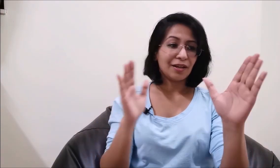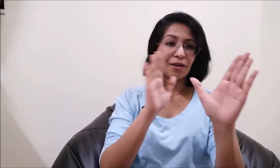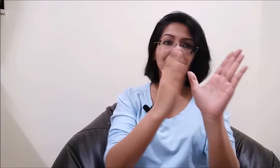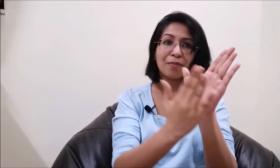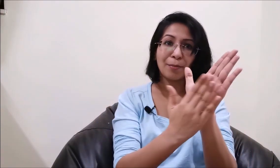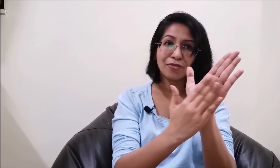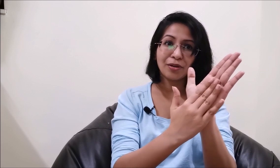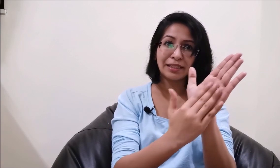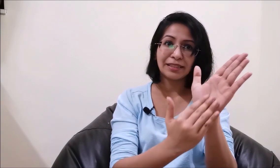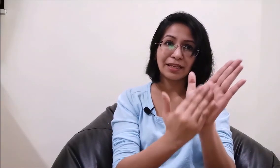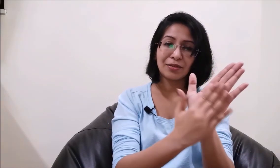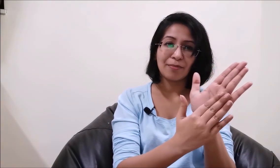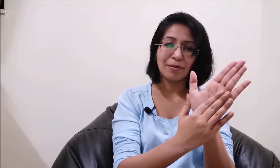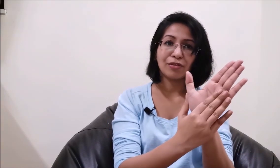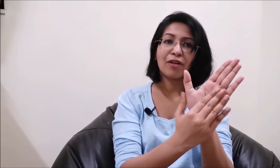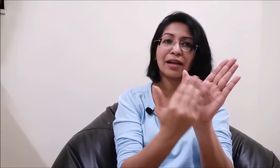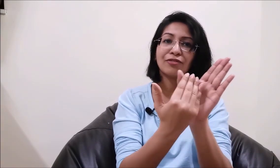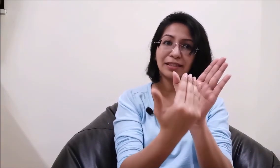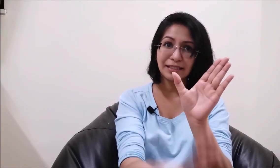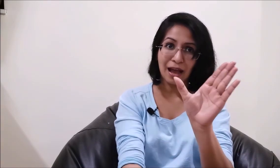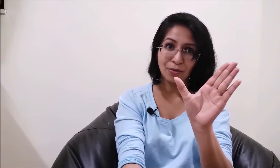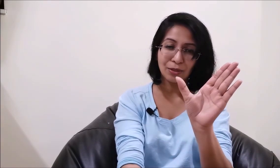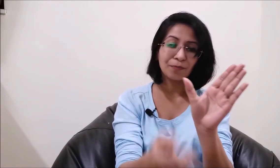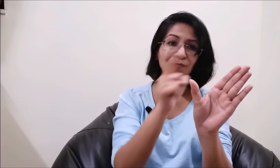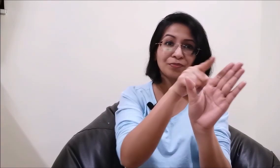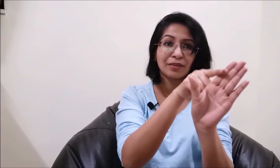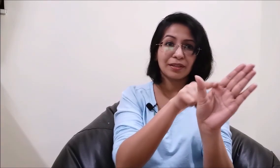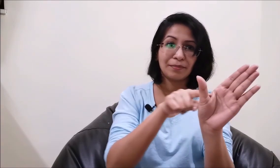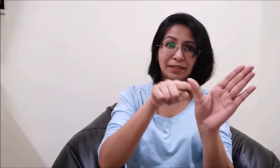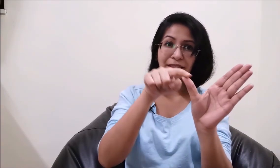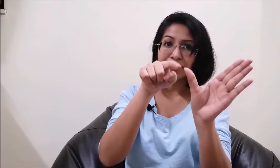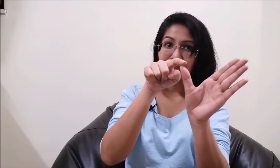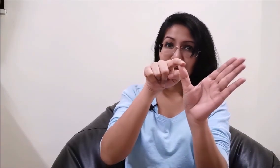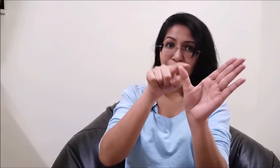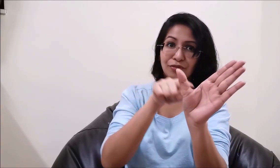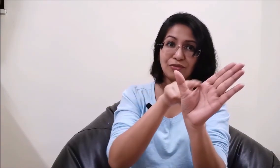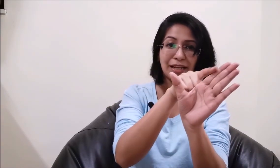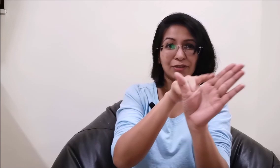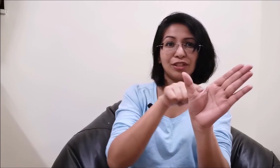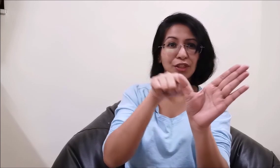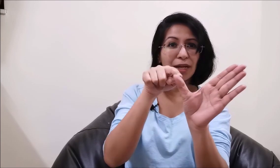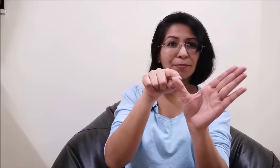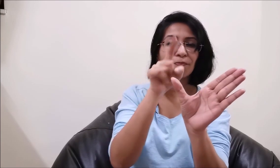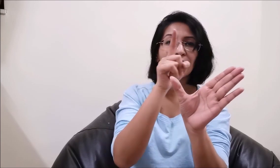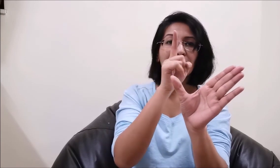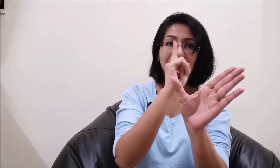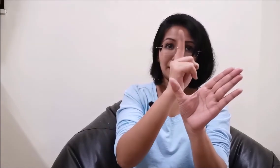The palm of your inside palm of your hand faces out. Makes a curved V, like a V shape.